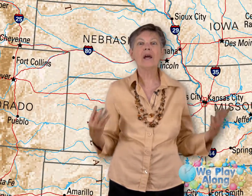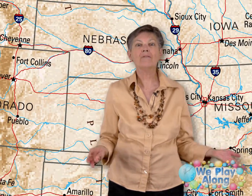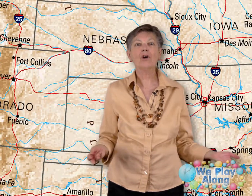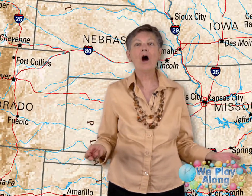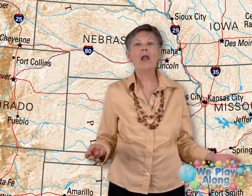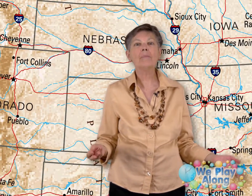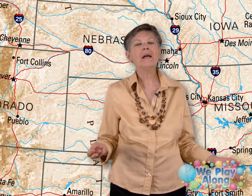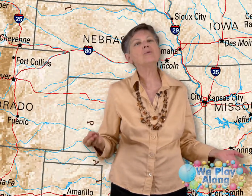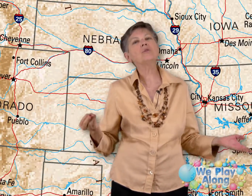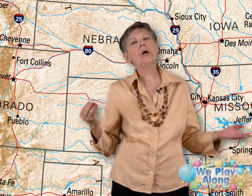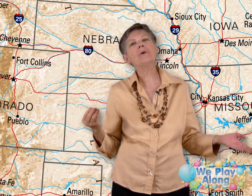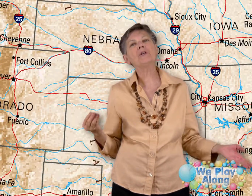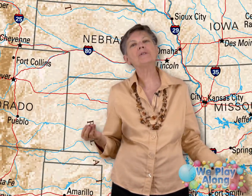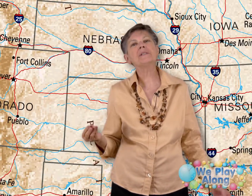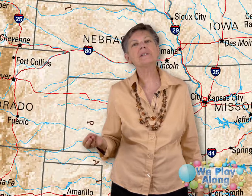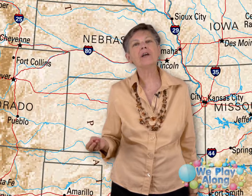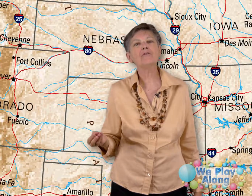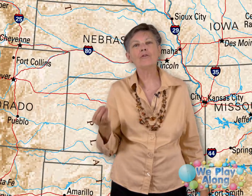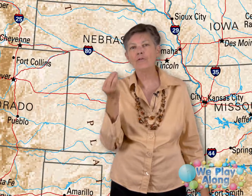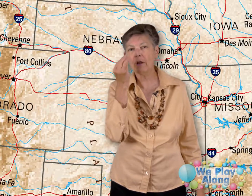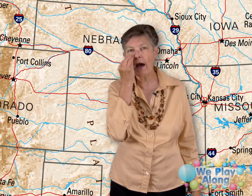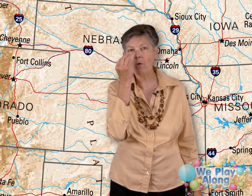for columbine, so I'm going to use the sign for flower.